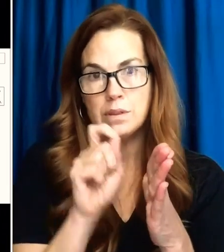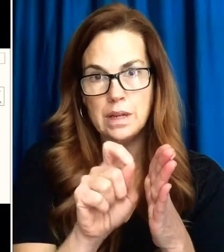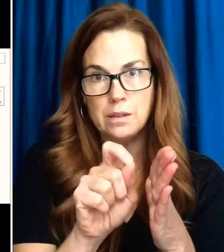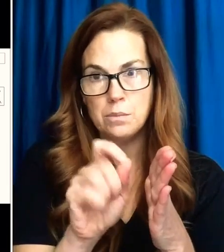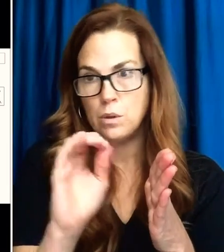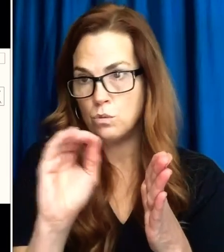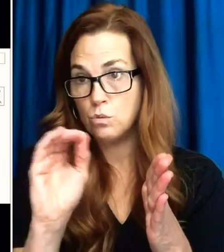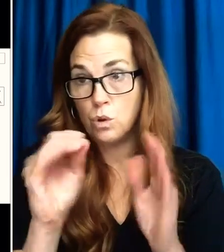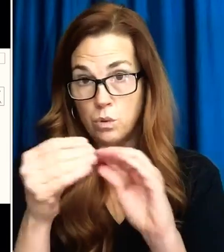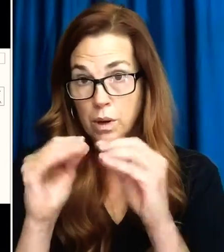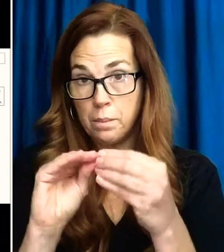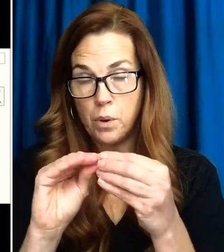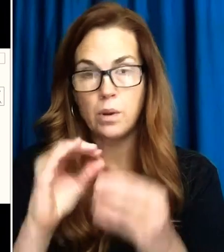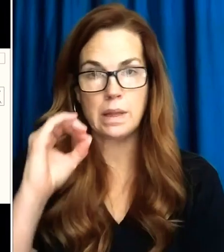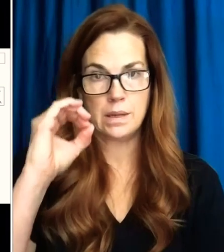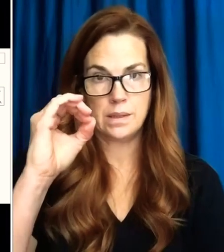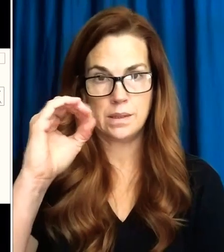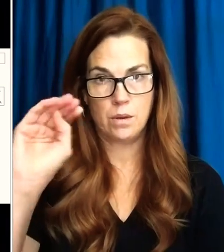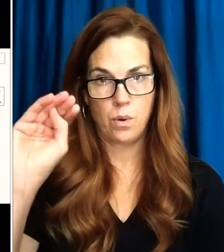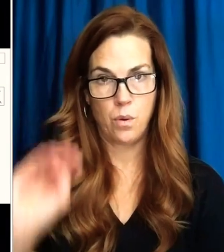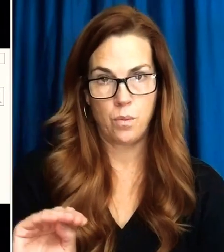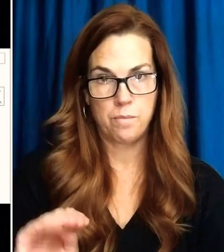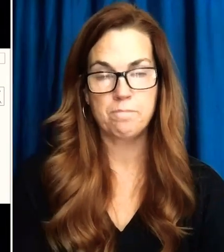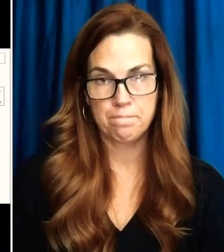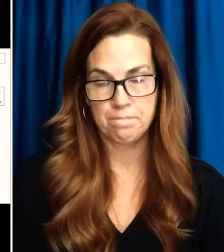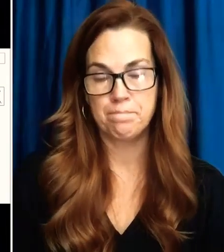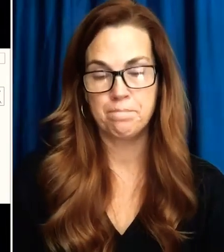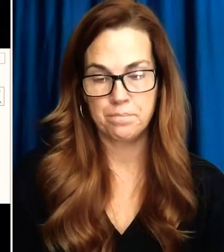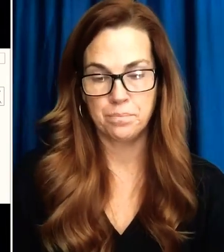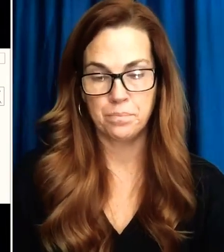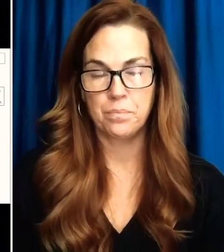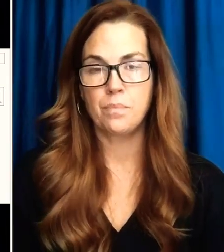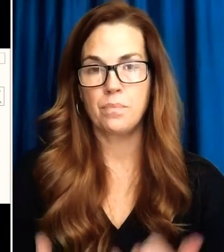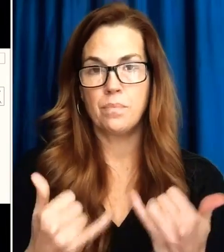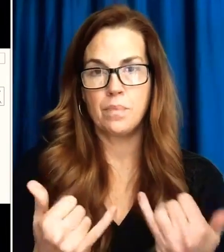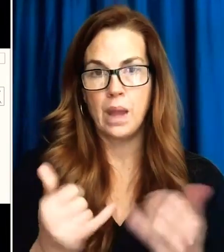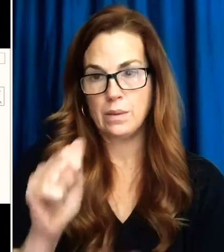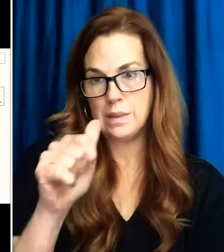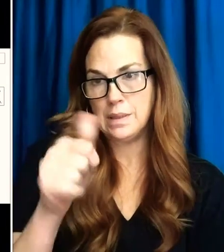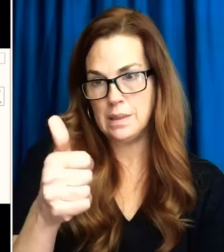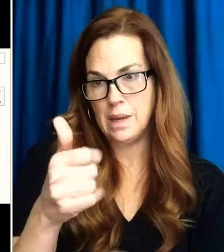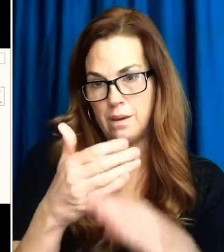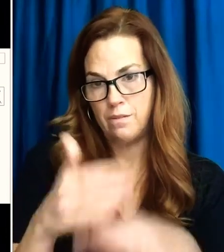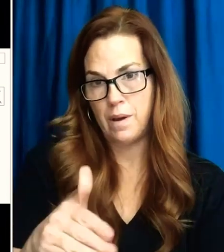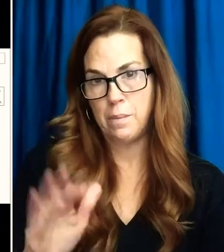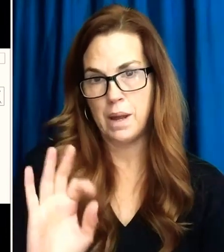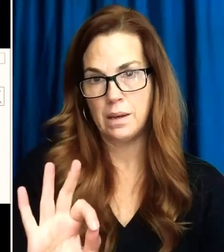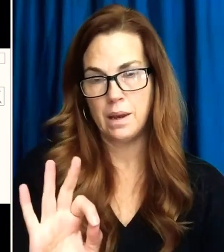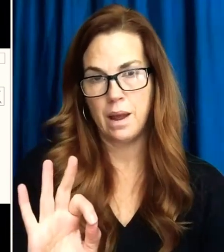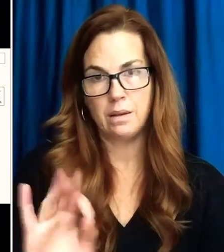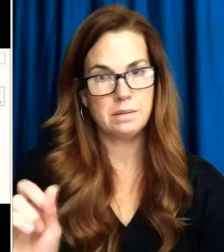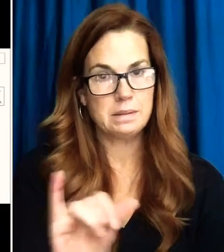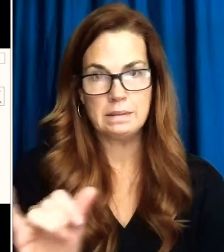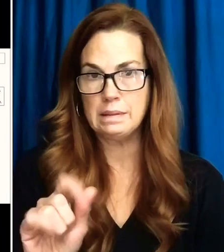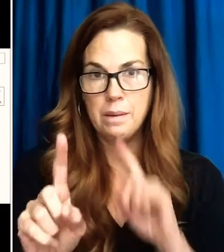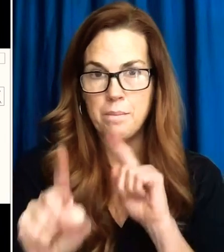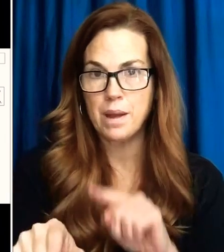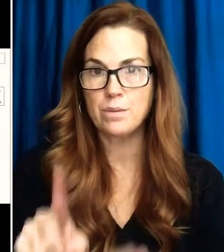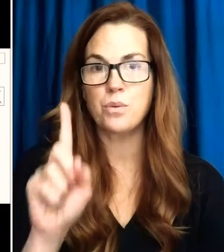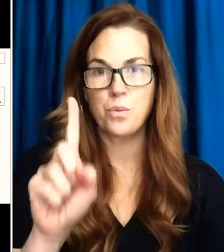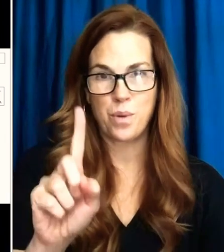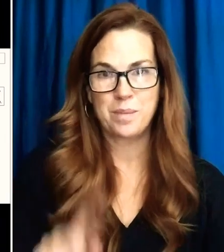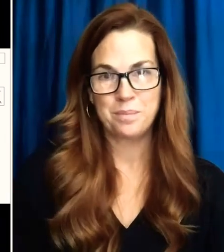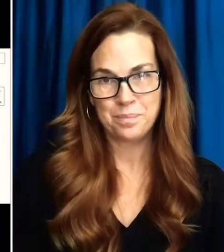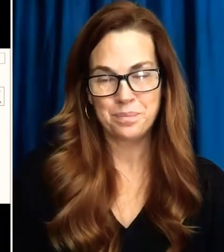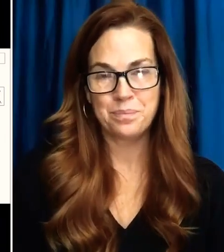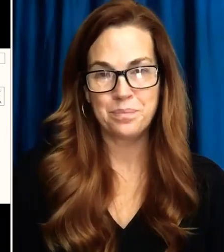it down. Okay, how many times does 9 go into 10? The answer again is 1. 1 times 9